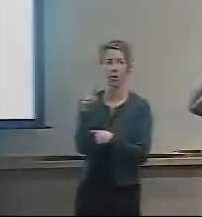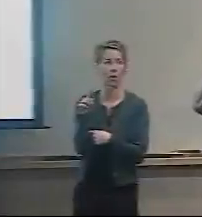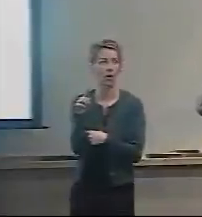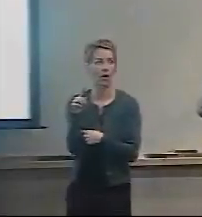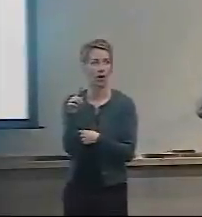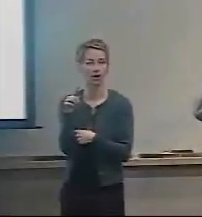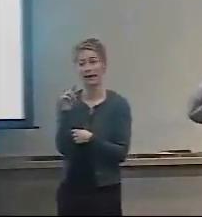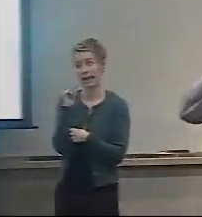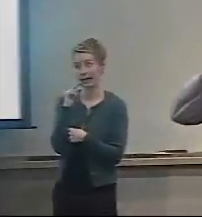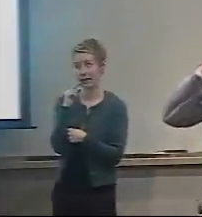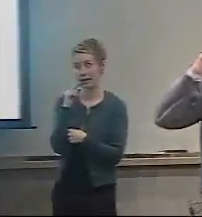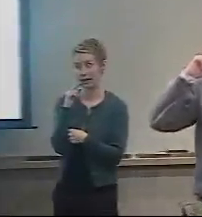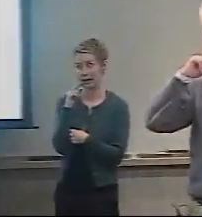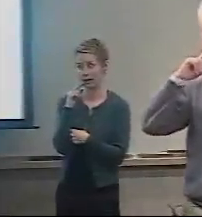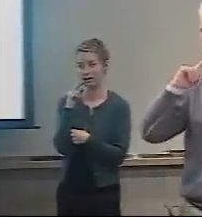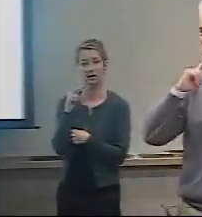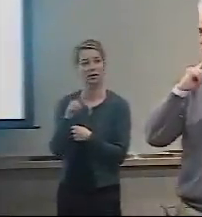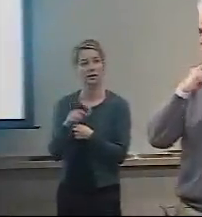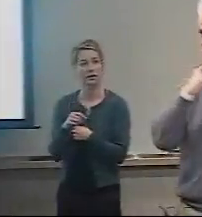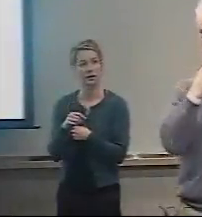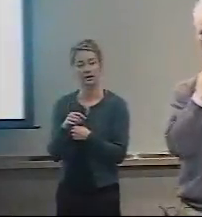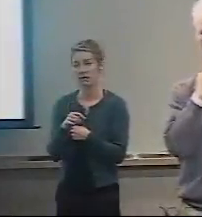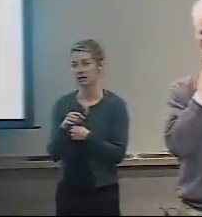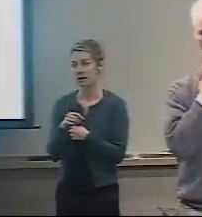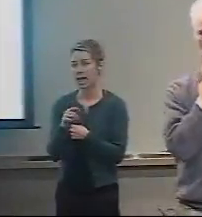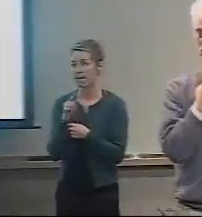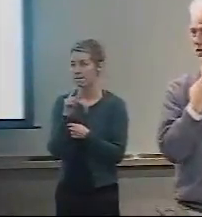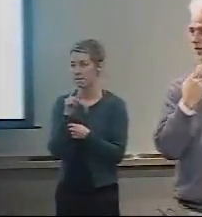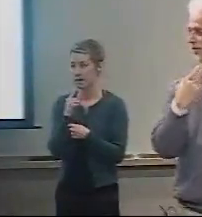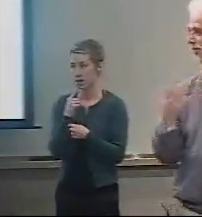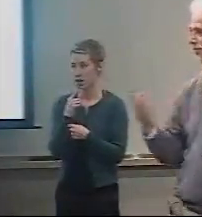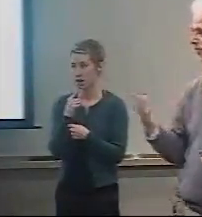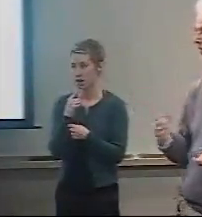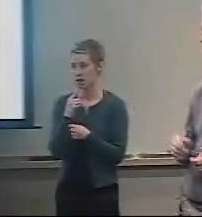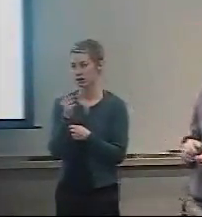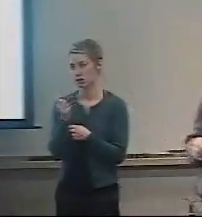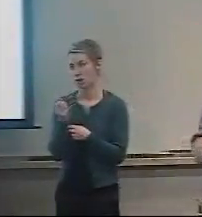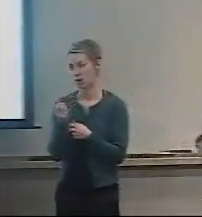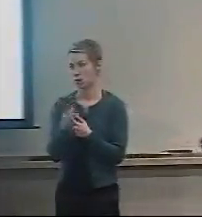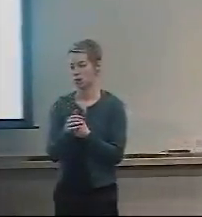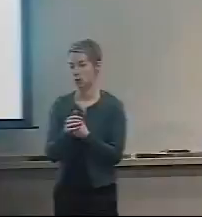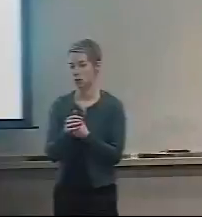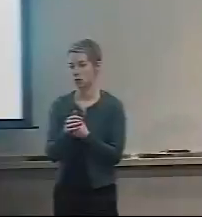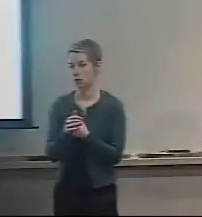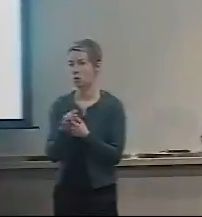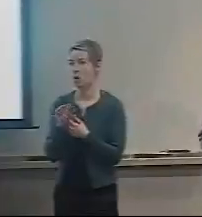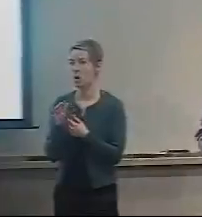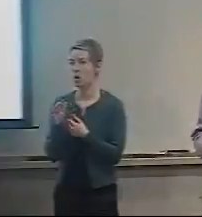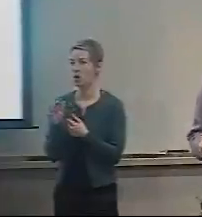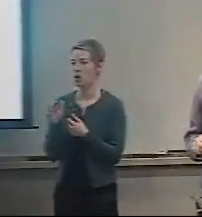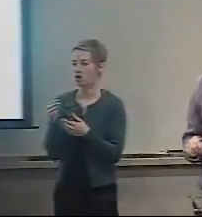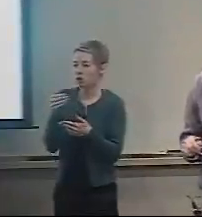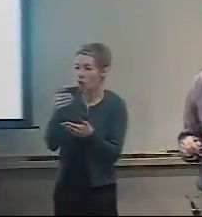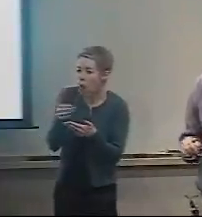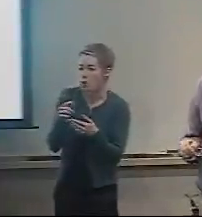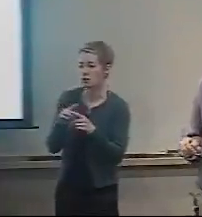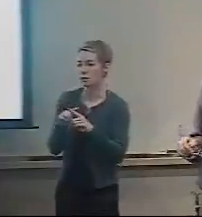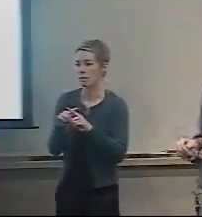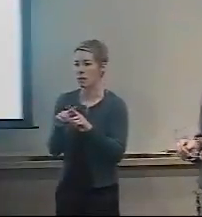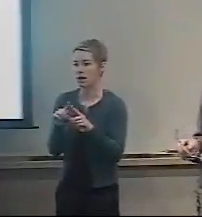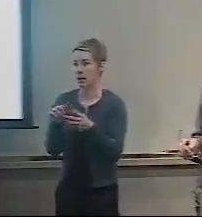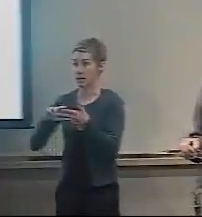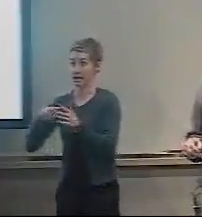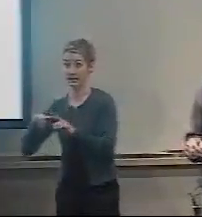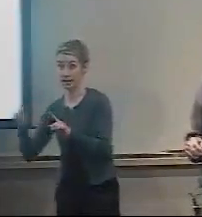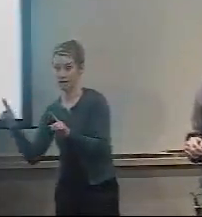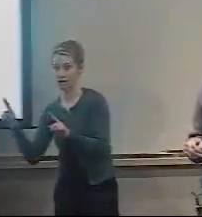sign for candy, and this is a sign for bitter. You know, so They're pretty close, but they mean something quite different. I